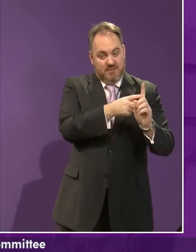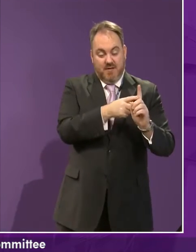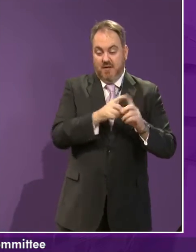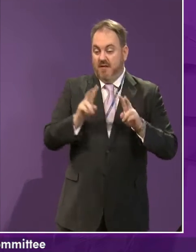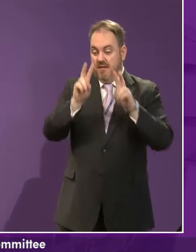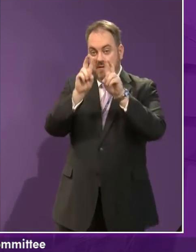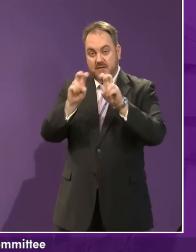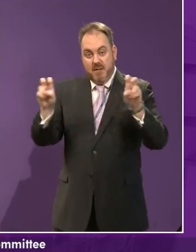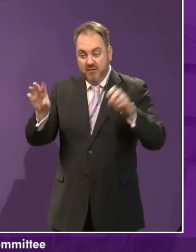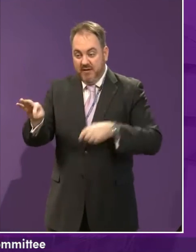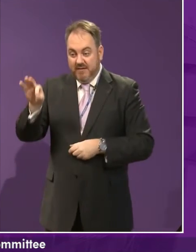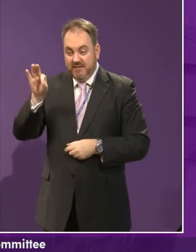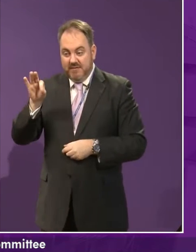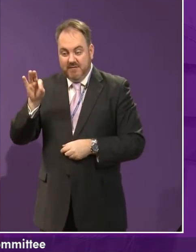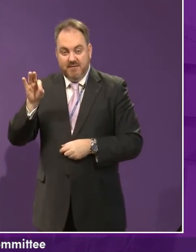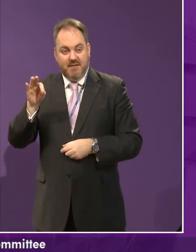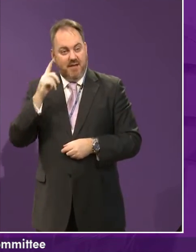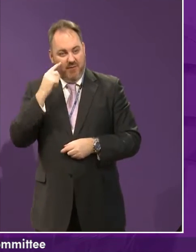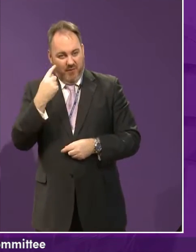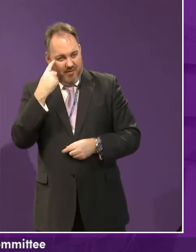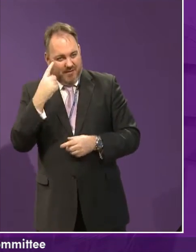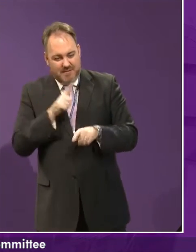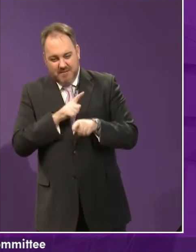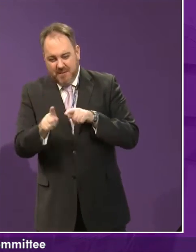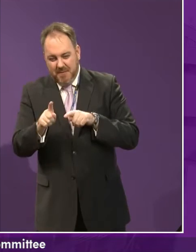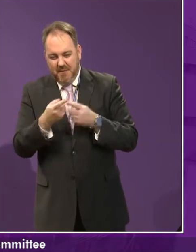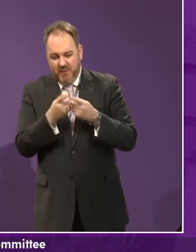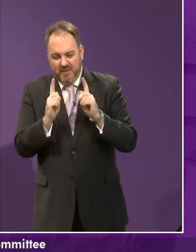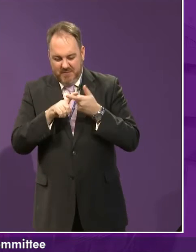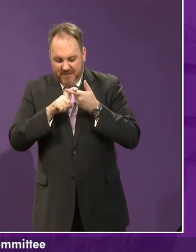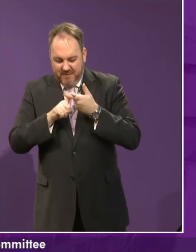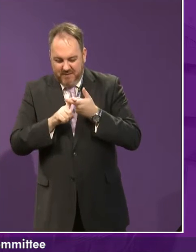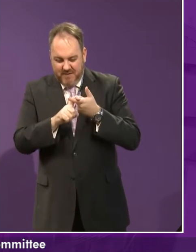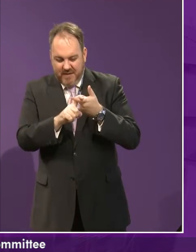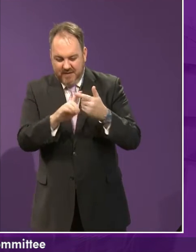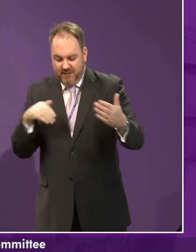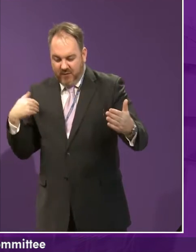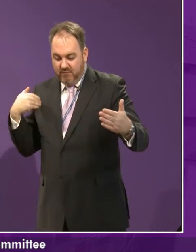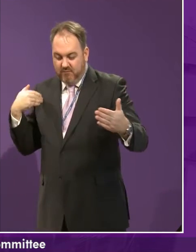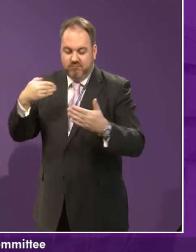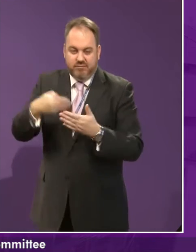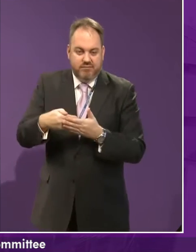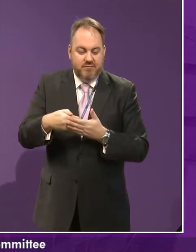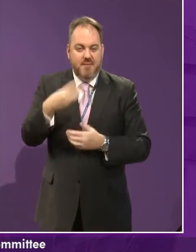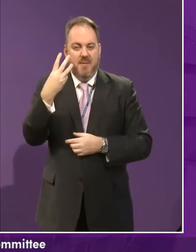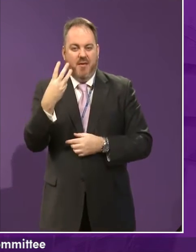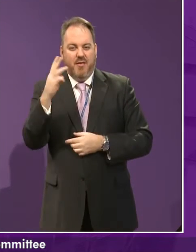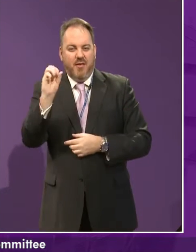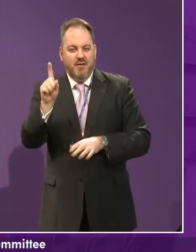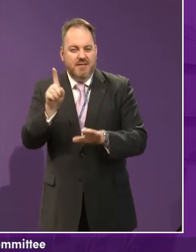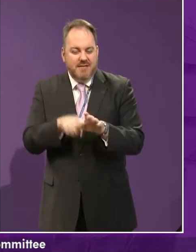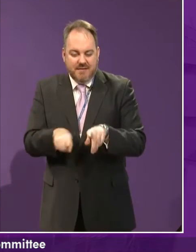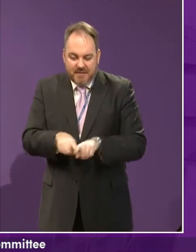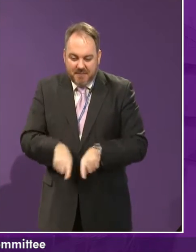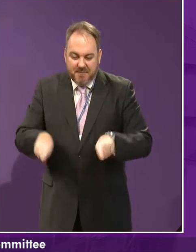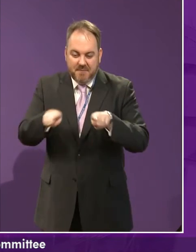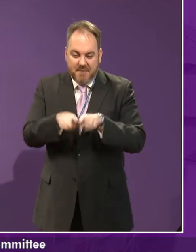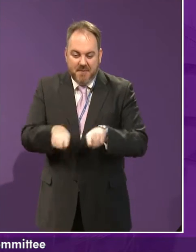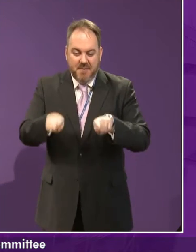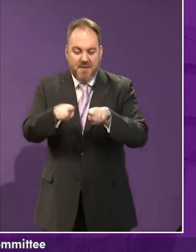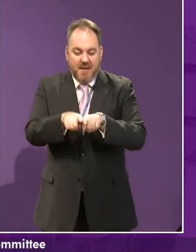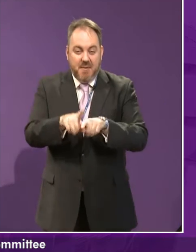done for the last 30 years, for instance. But yes, we can, on